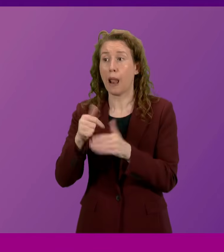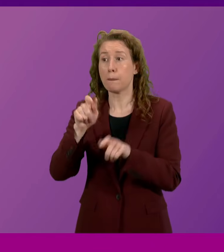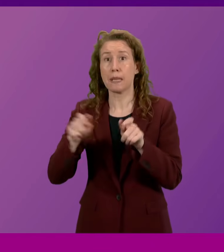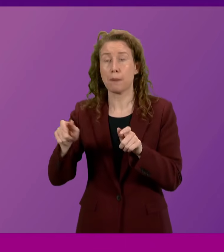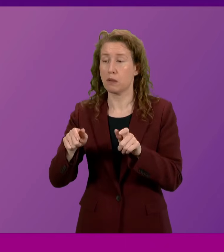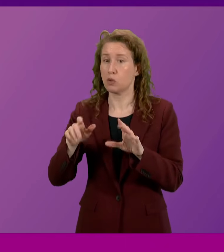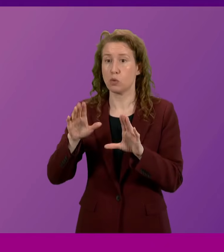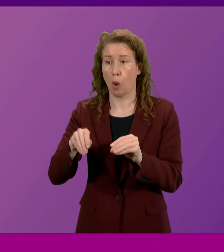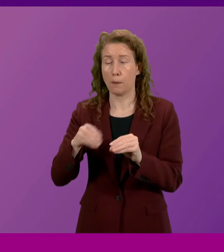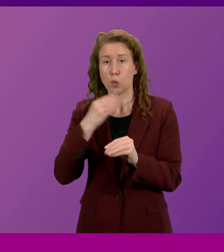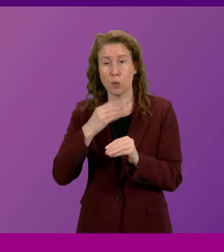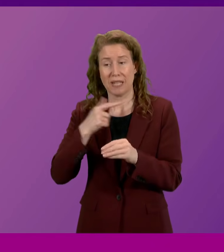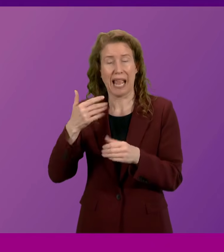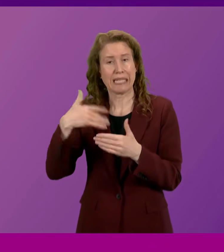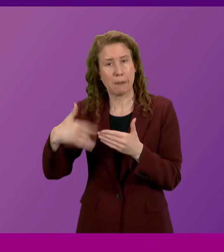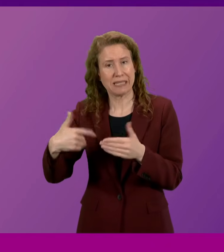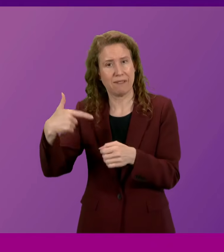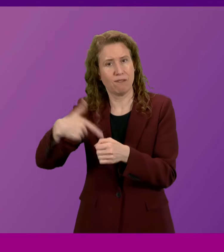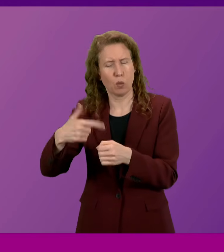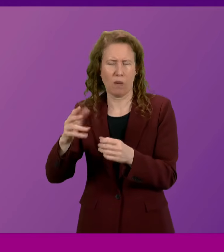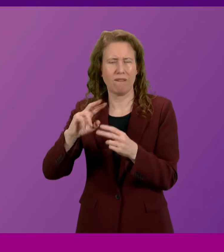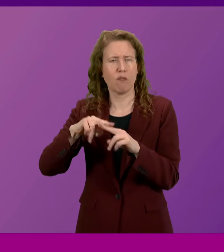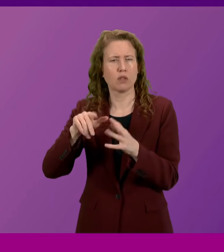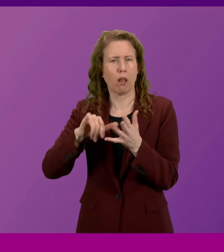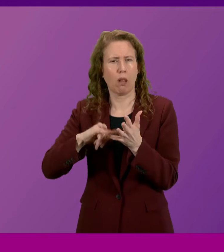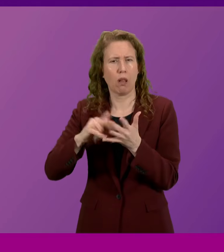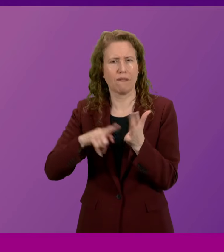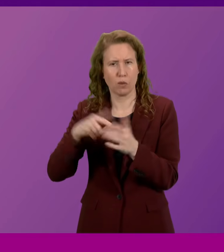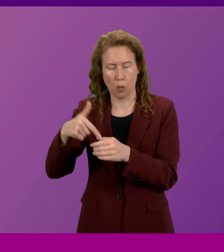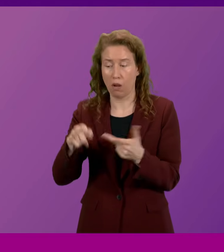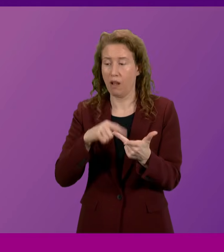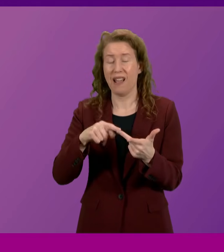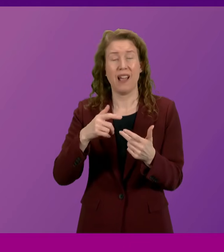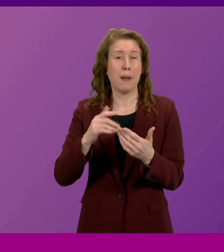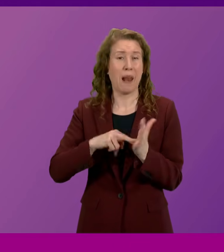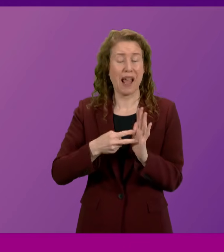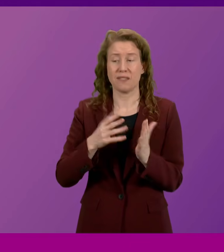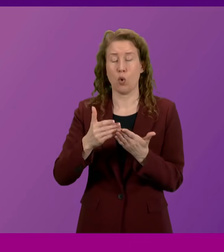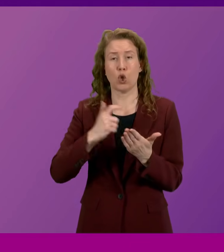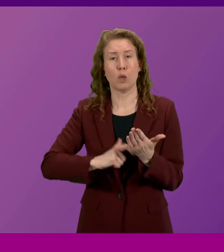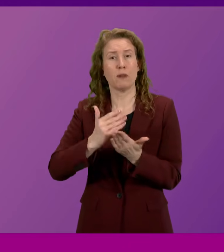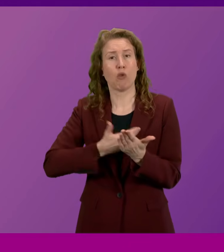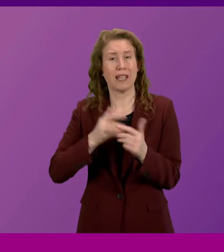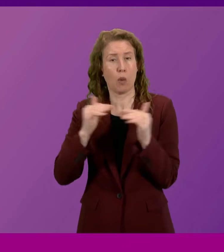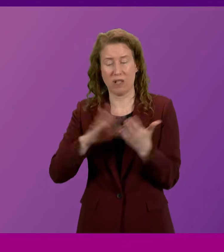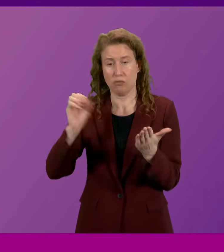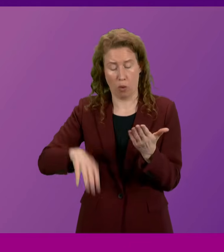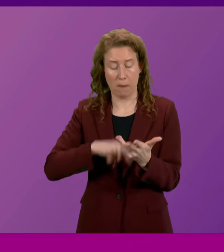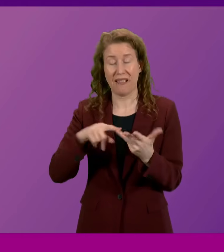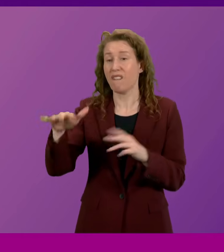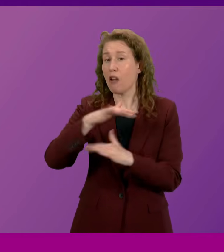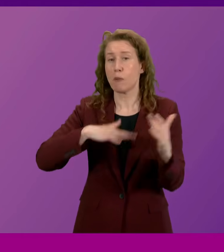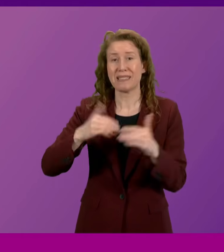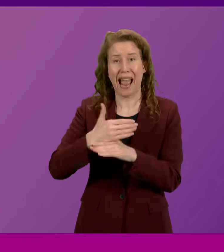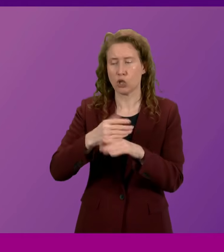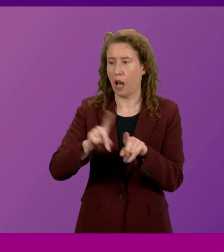off expensive fossil fuels. He's abandoned progress on human rights and equalities laws. He's ditched environmental actions like a